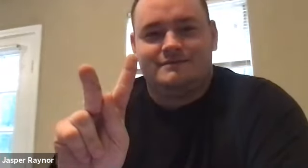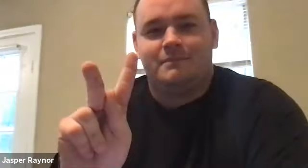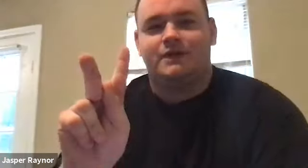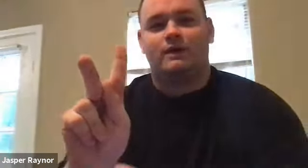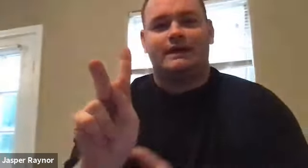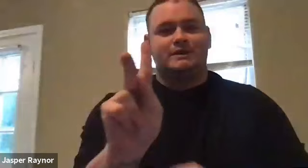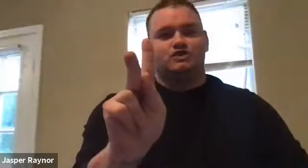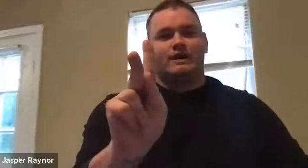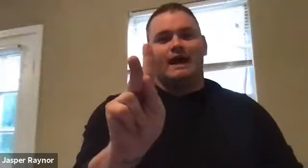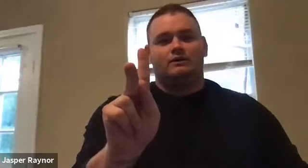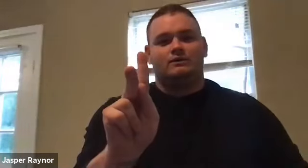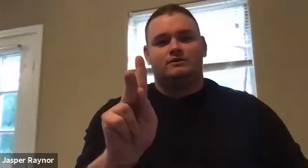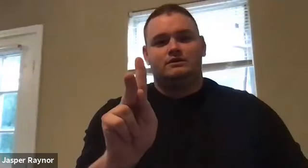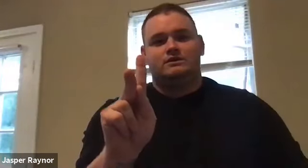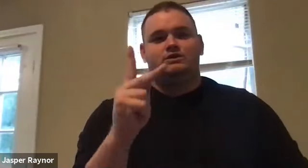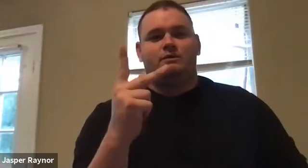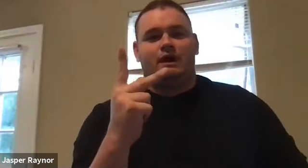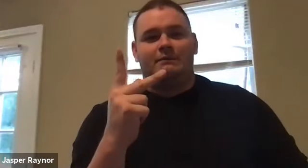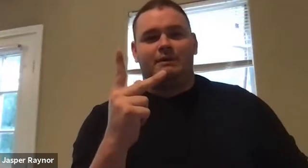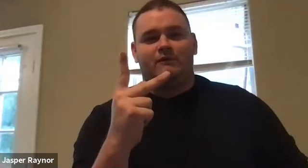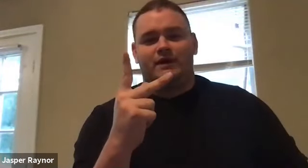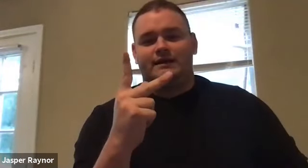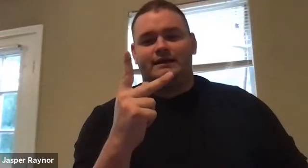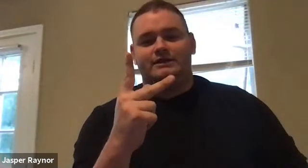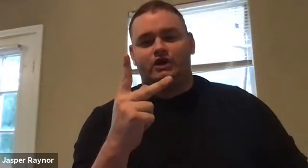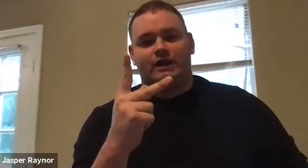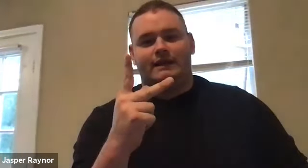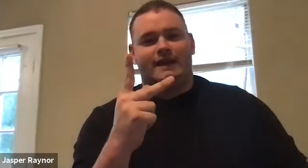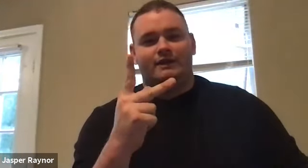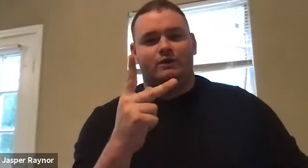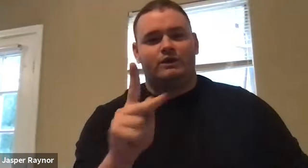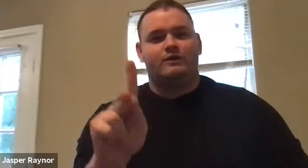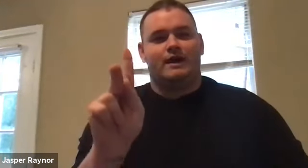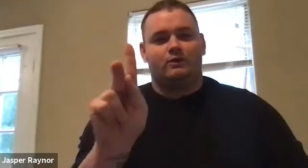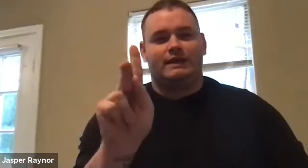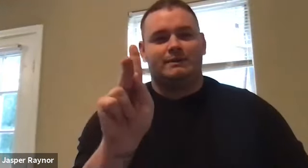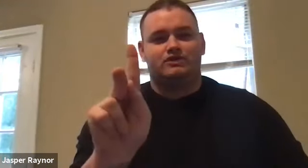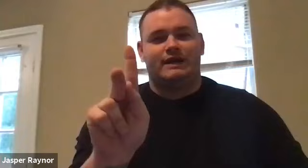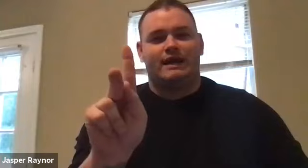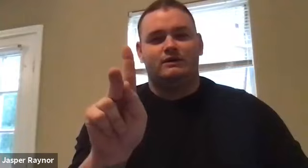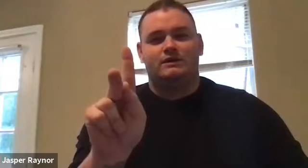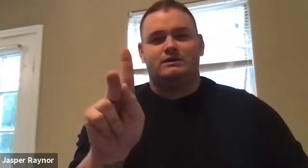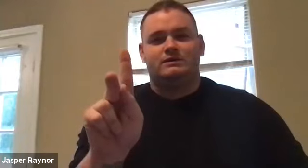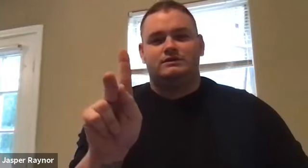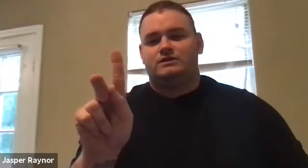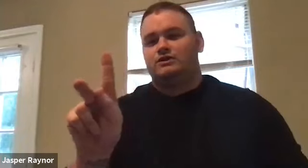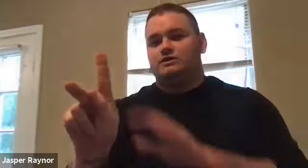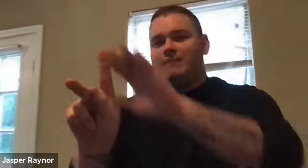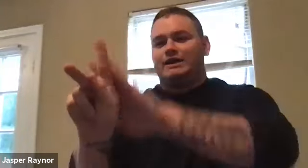But you want to keep it straight out. A lot of people feel like they need to turn it like that. You don't want to do that. You want to keep it straight out. So your back of your